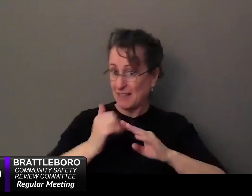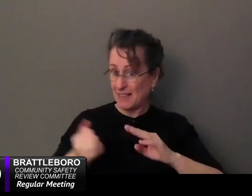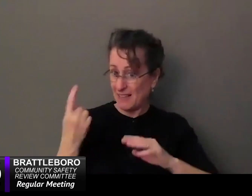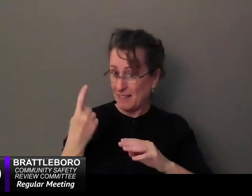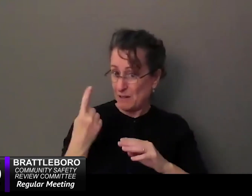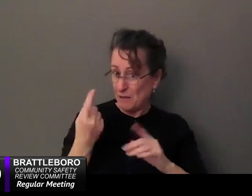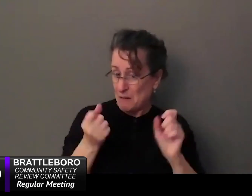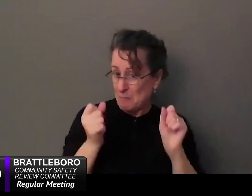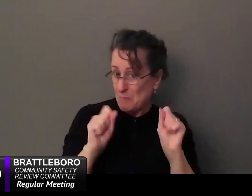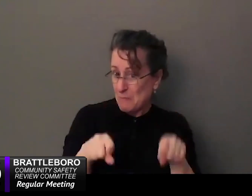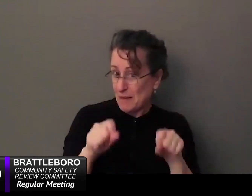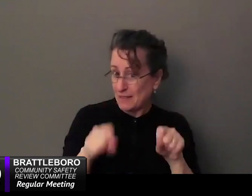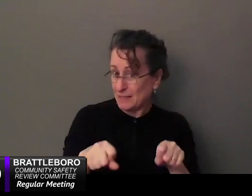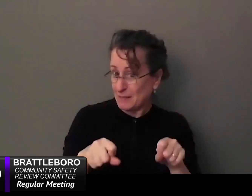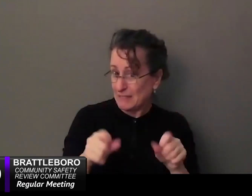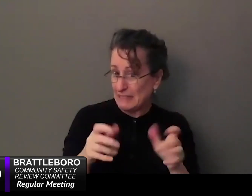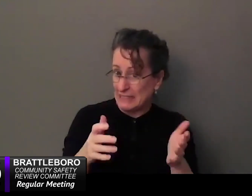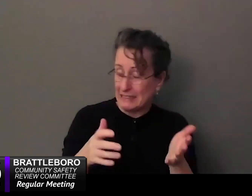being, you know,